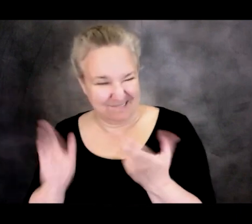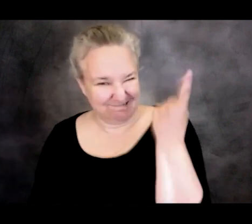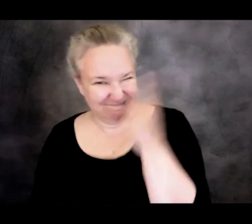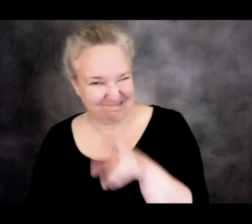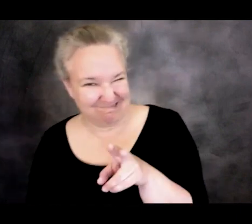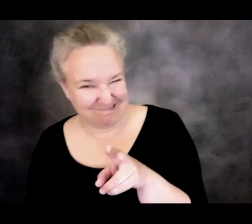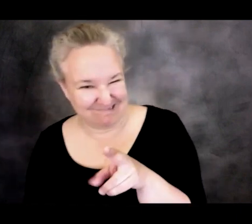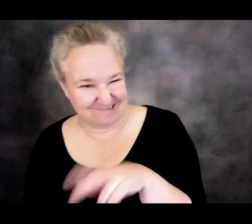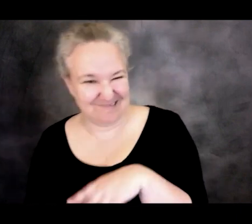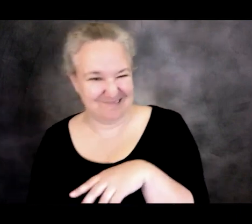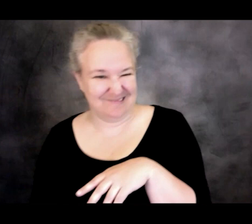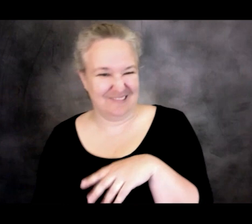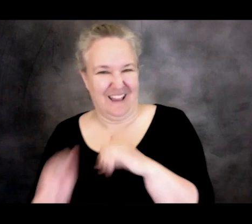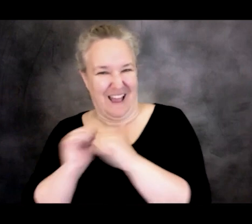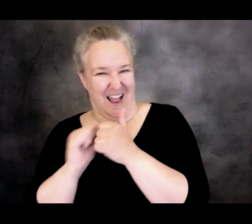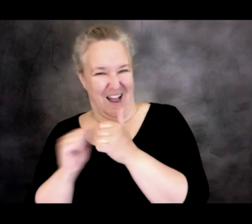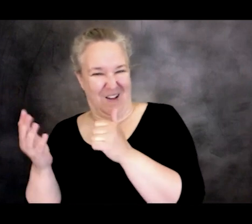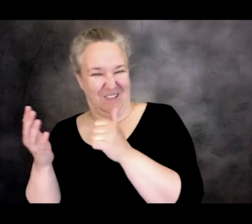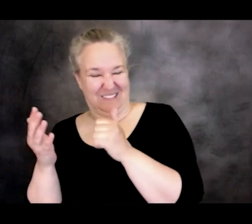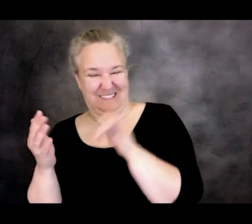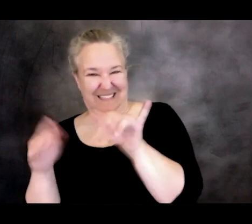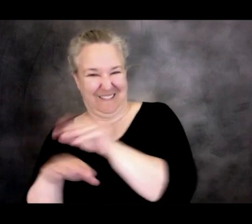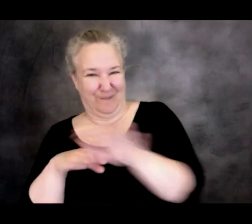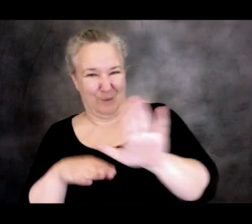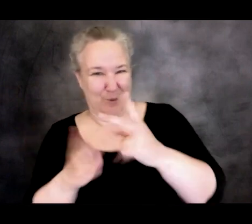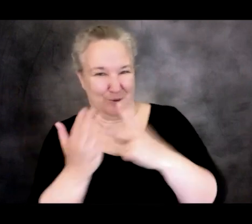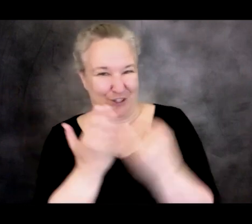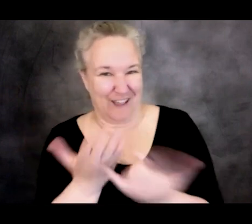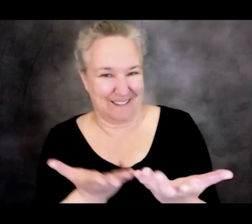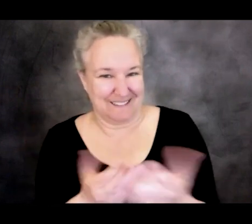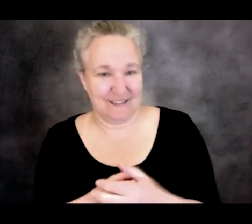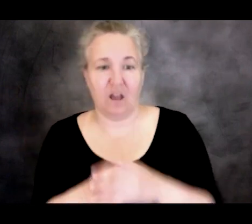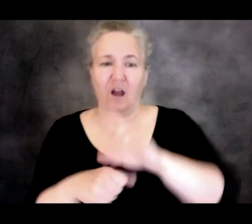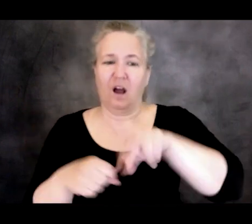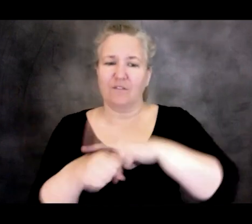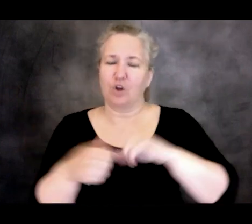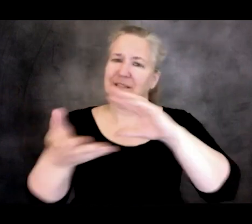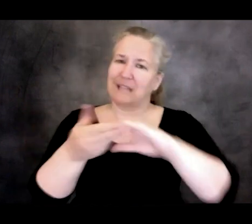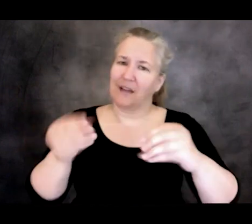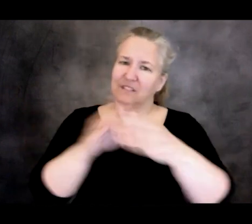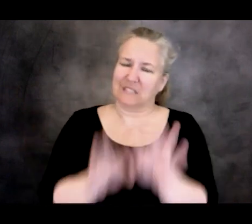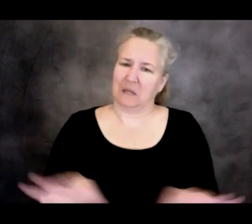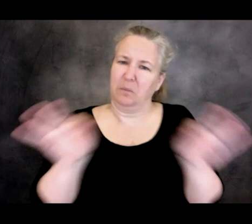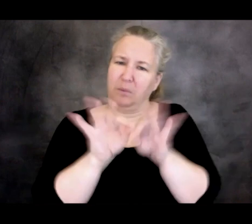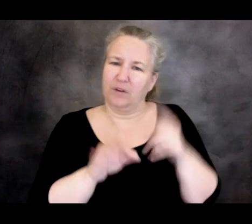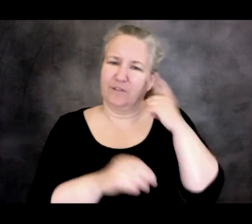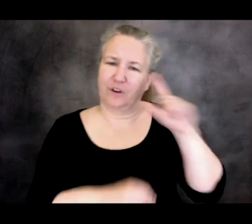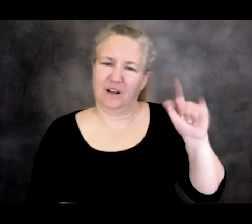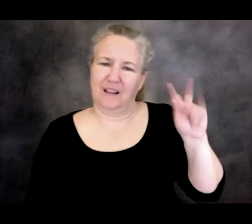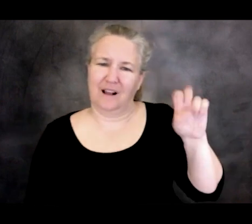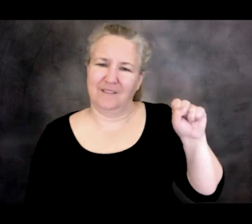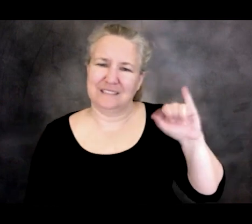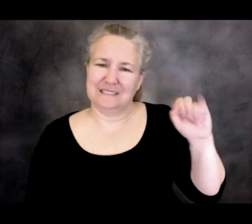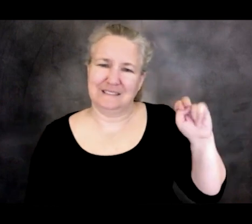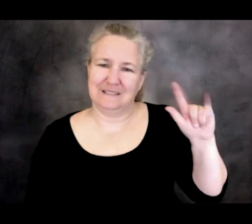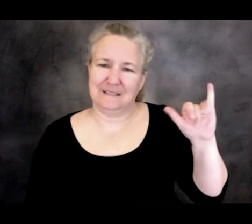it's informing your project. I mean, of course, narrative is central to Lives in Limbo, right? The incredible